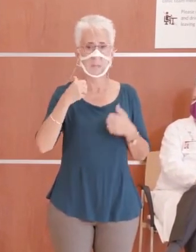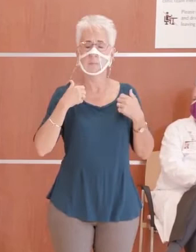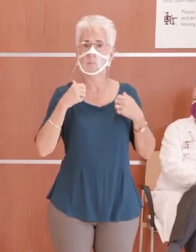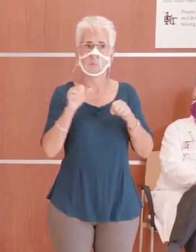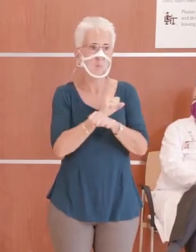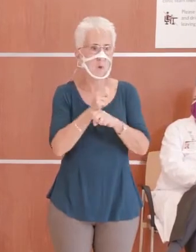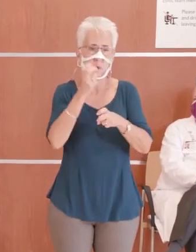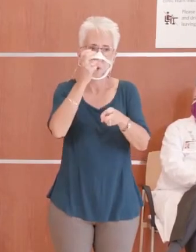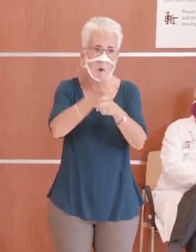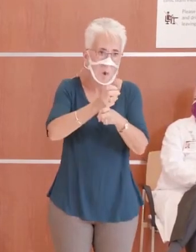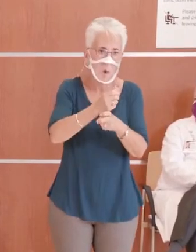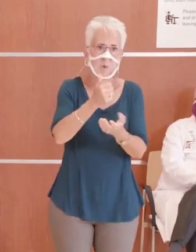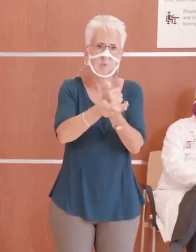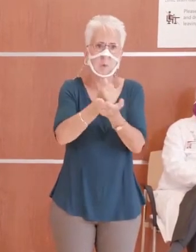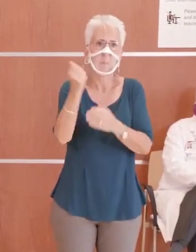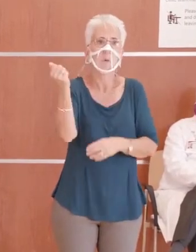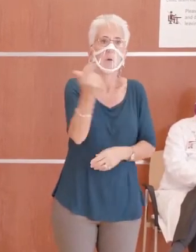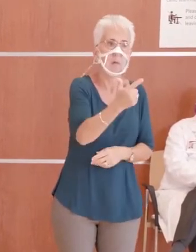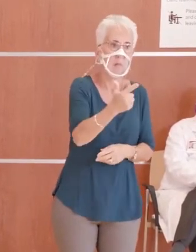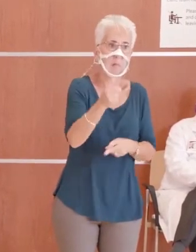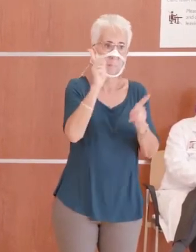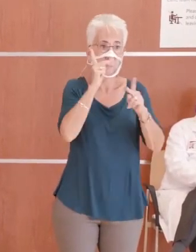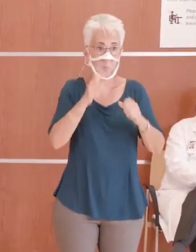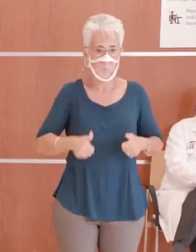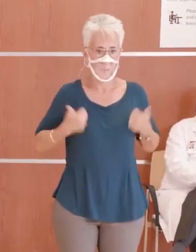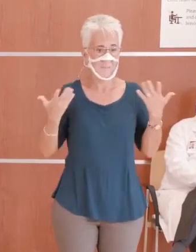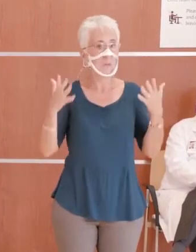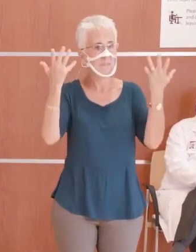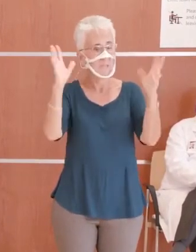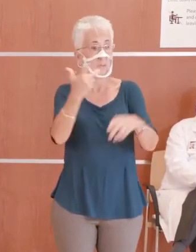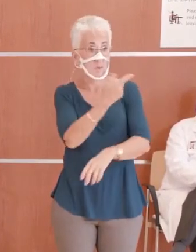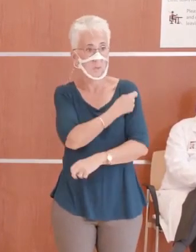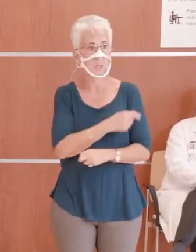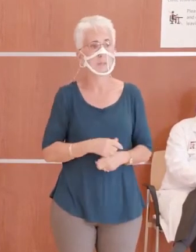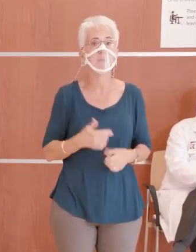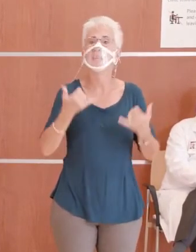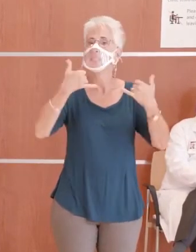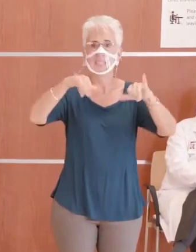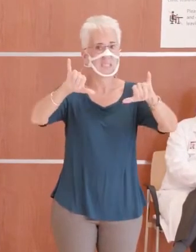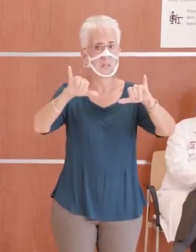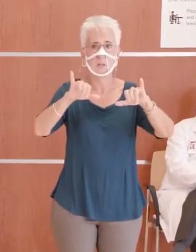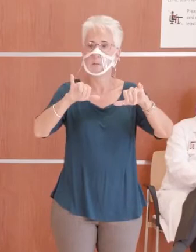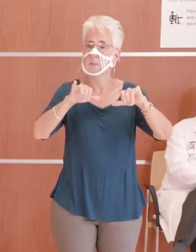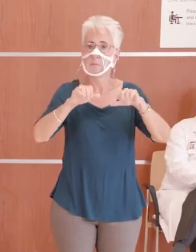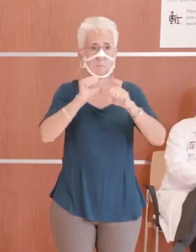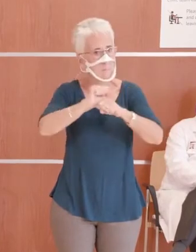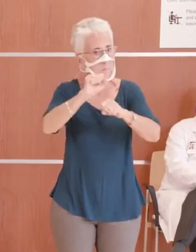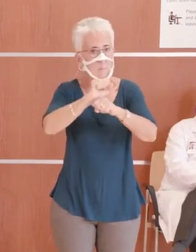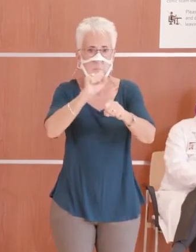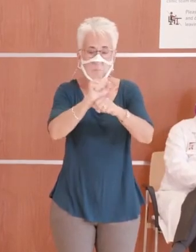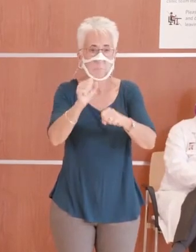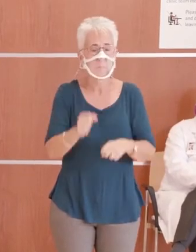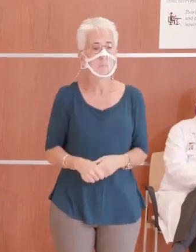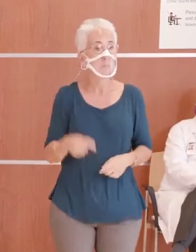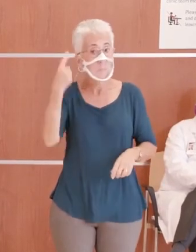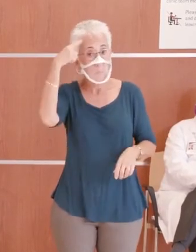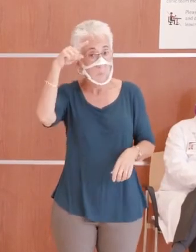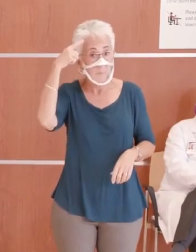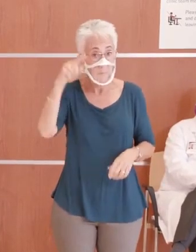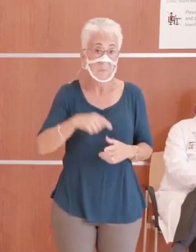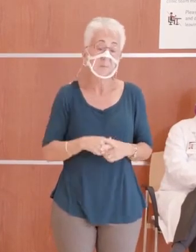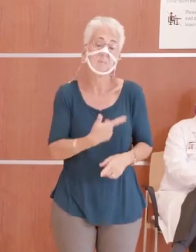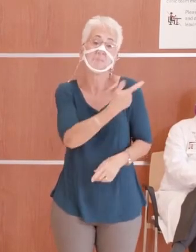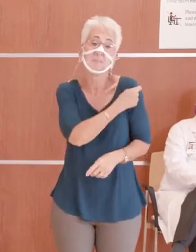eligible resident of Allegheny County get vaccinated. Those efforts continue today. Why? Because these vaccines